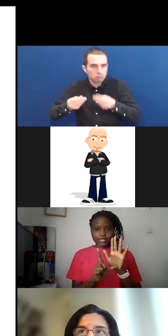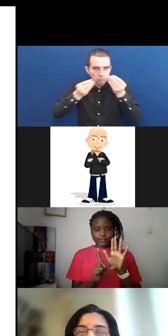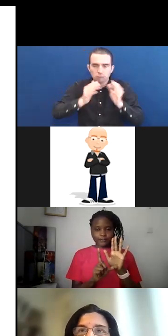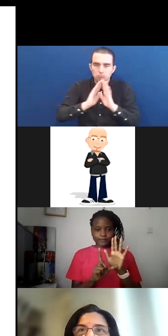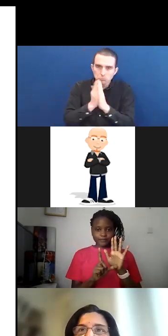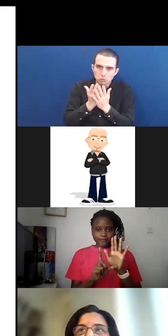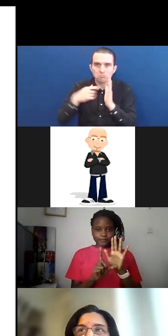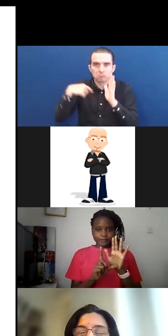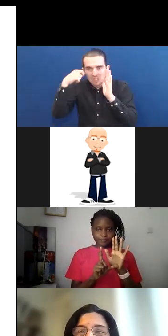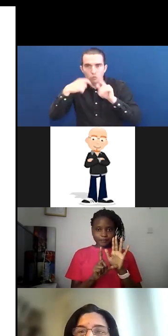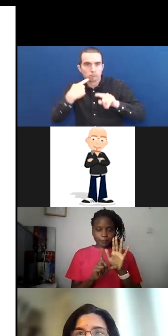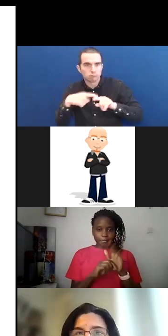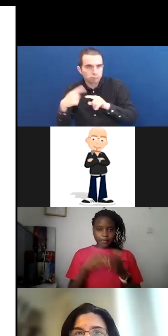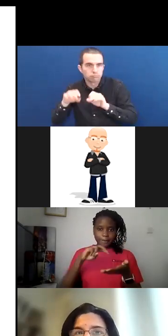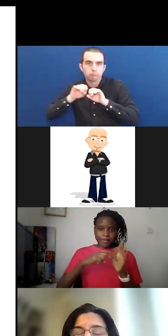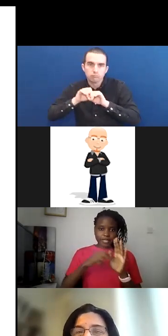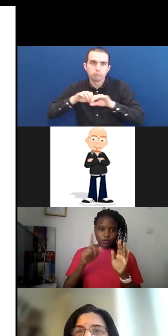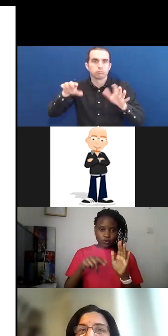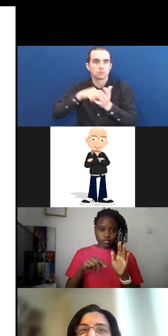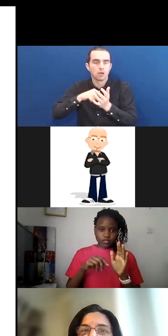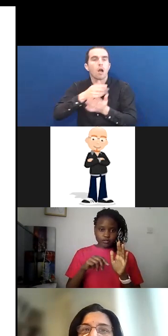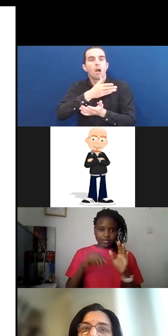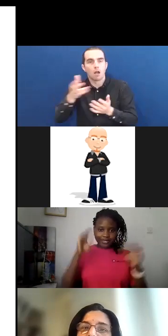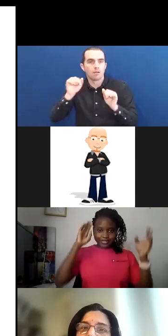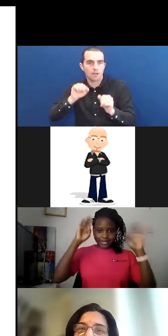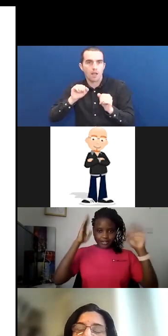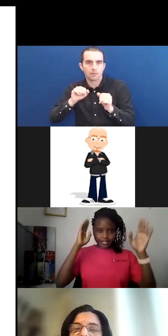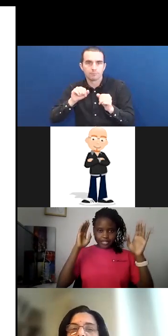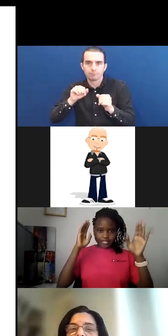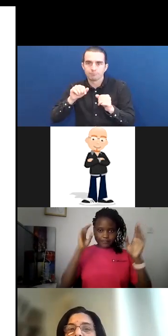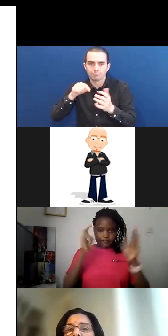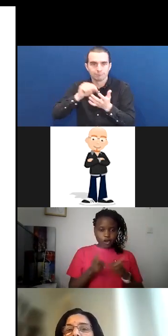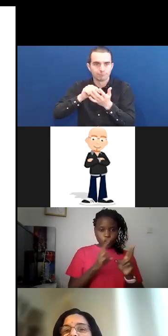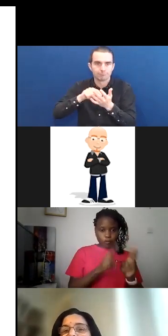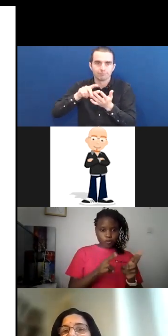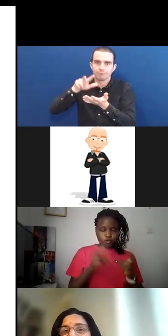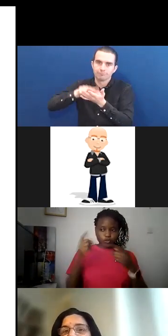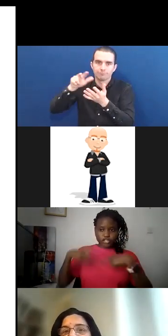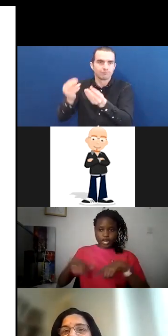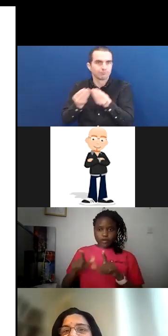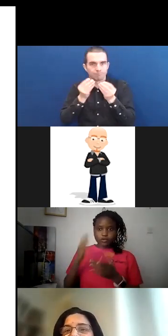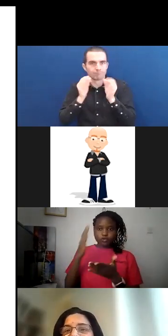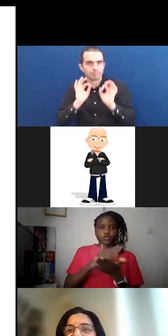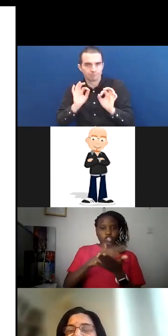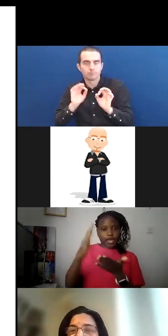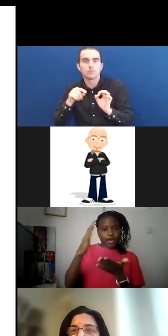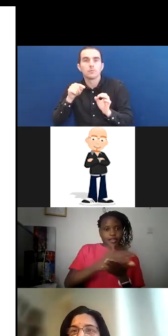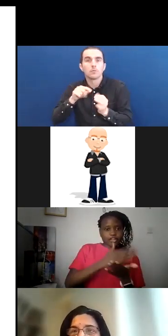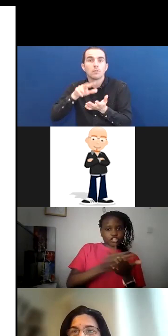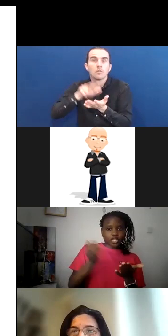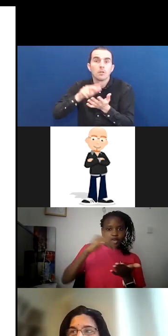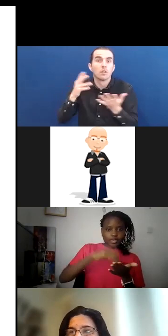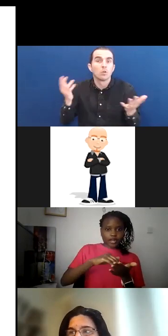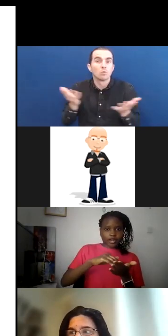quite bluntly, is usually a Creative Commons license, which allows you to share, reshare, reprocess, and